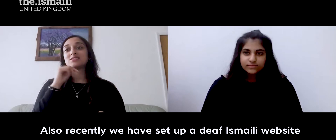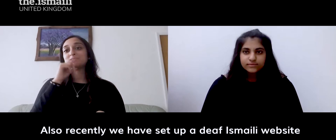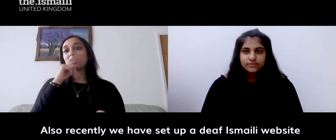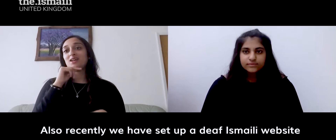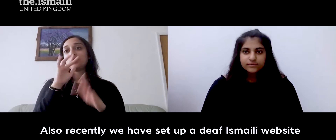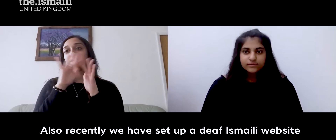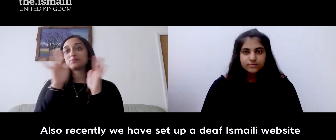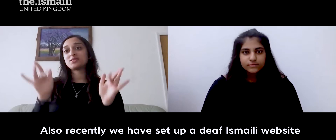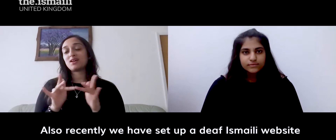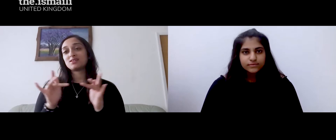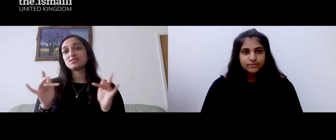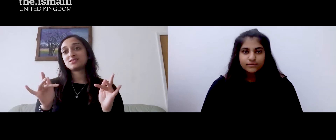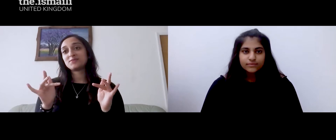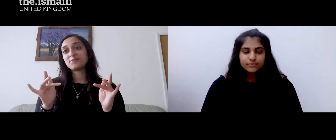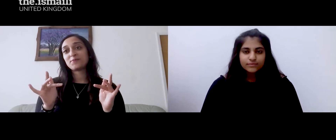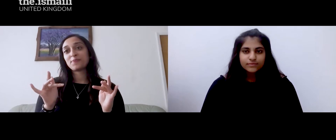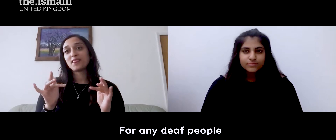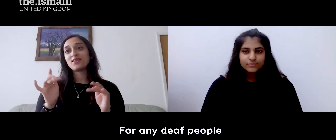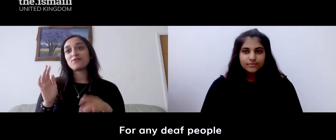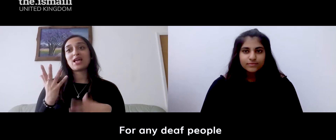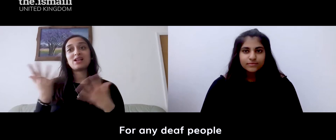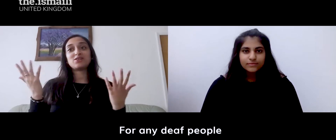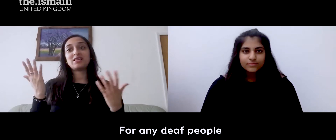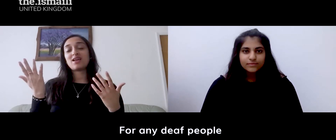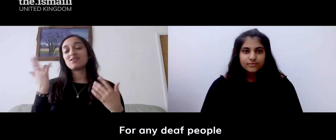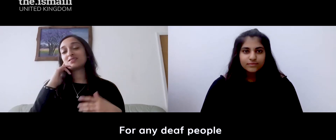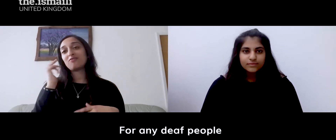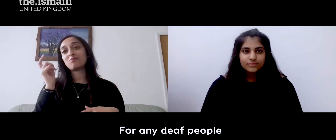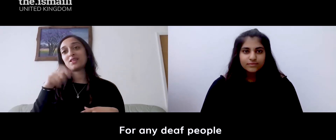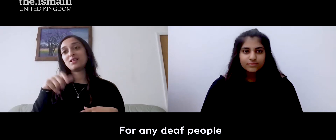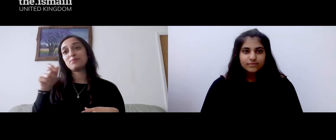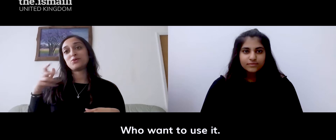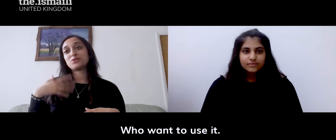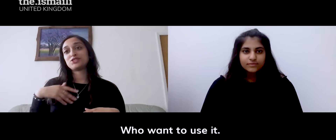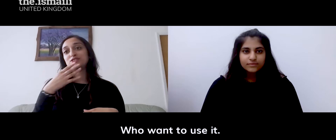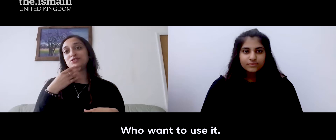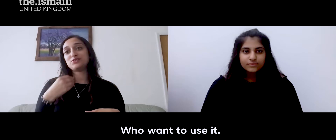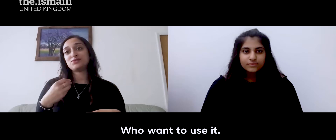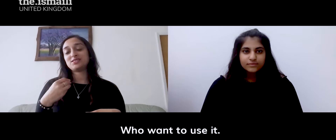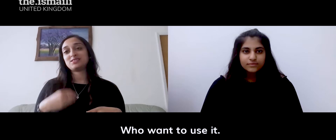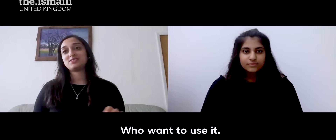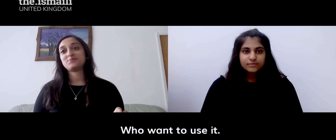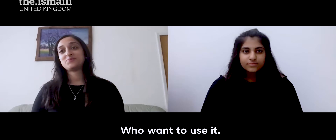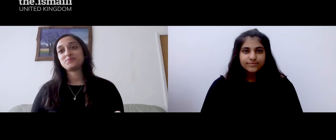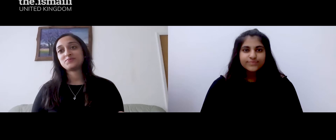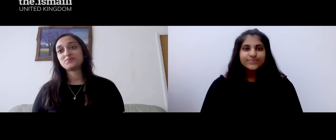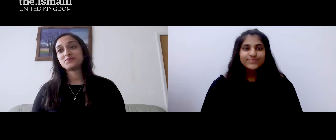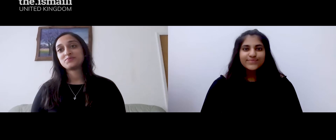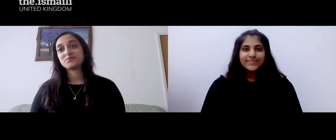that Ismaili website for any that people want to use it.